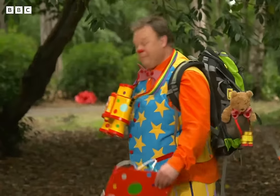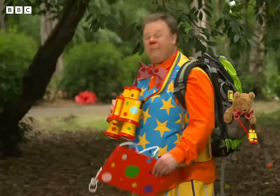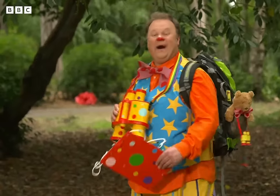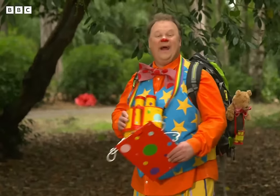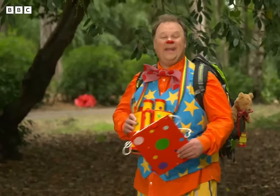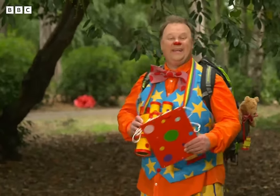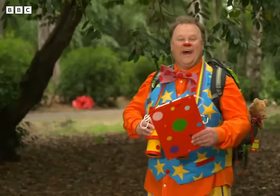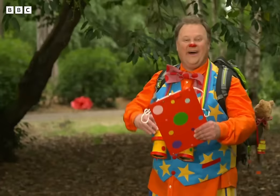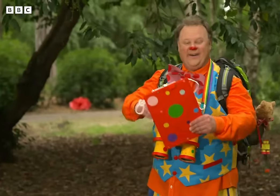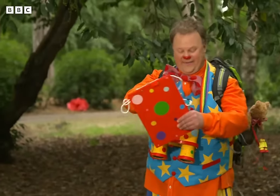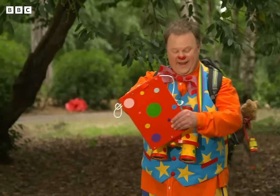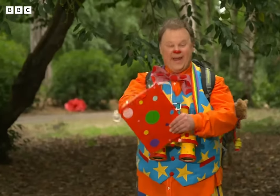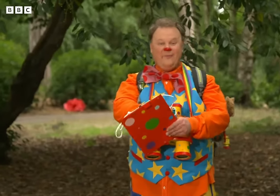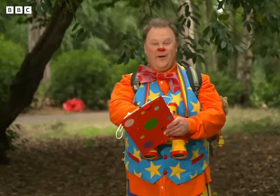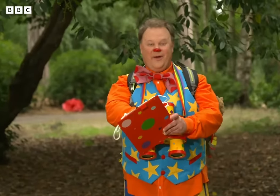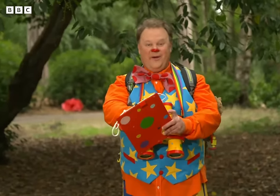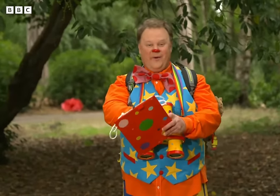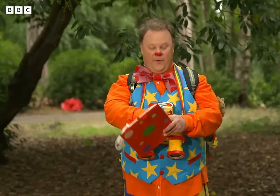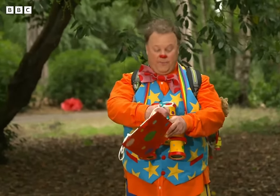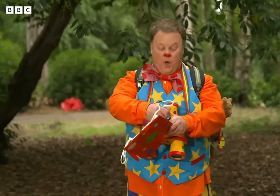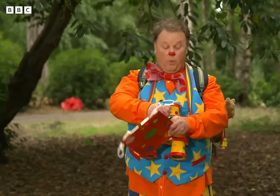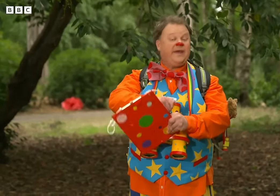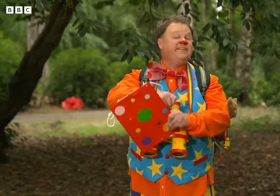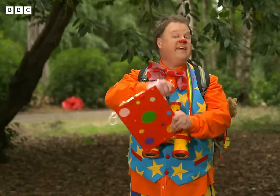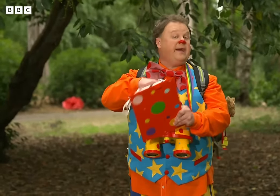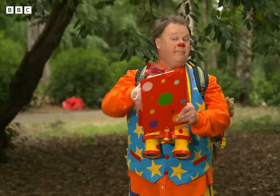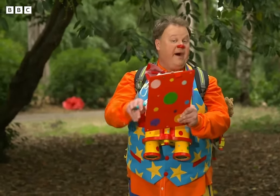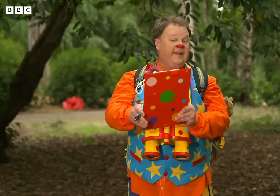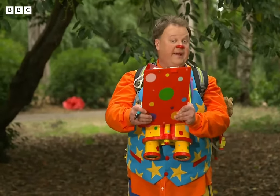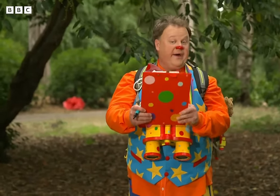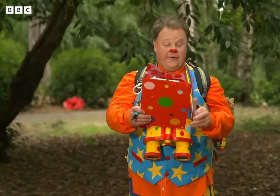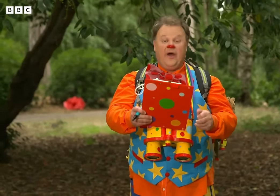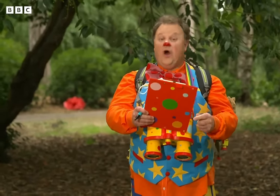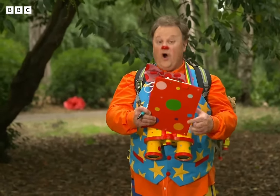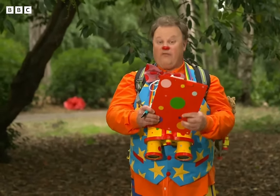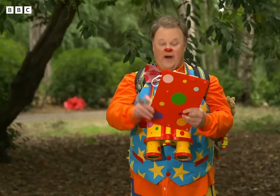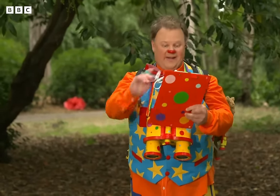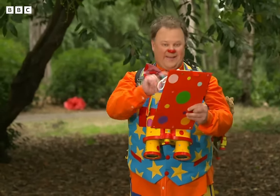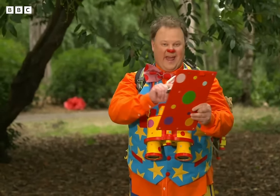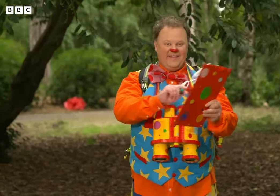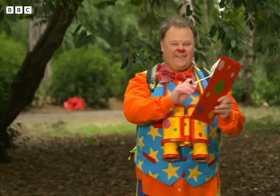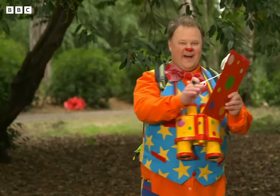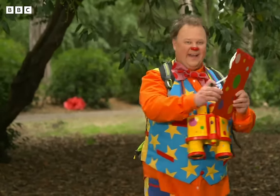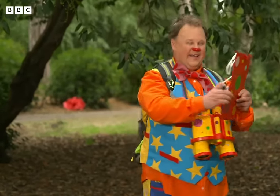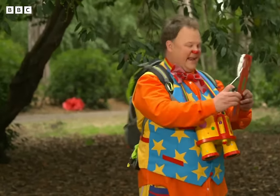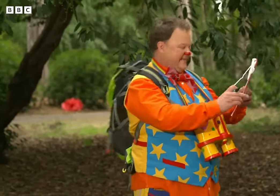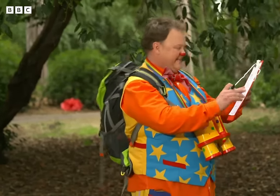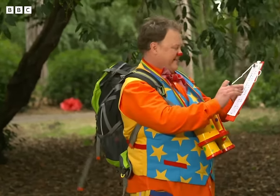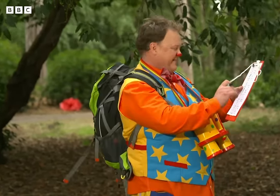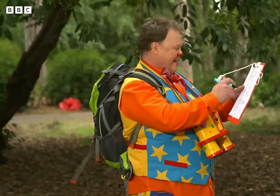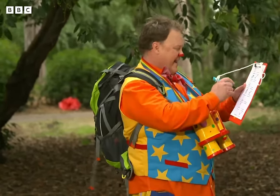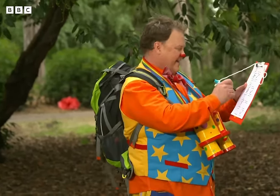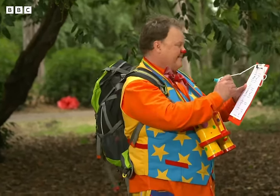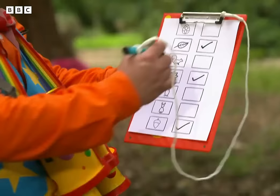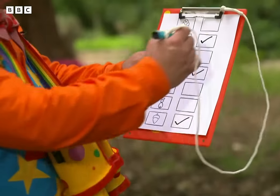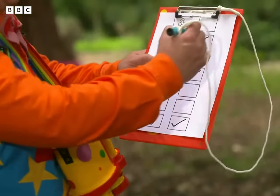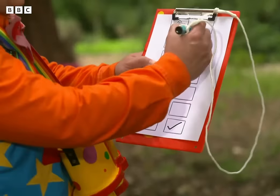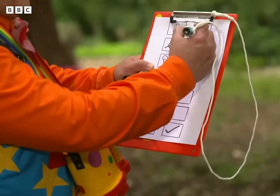a pine cone! Woohoo! We can tick pine cone off our nature hunt list. Right.